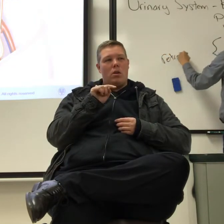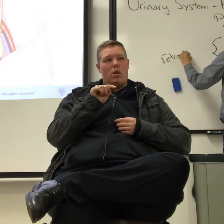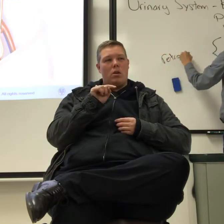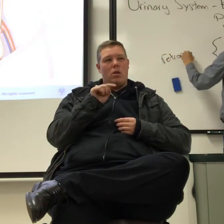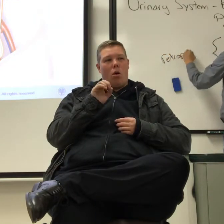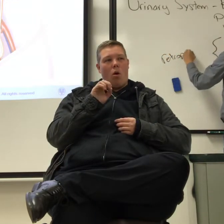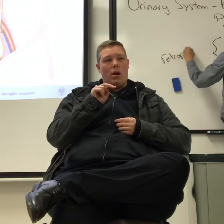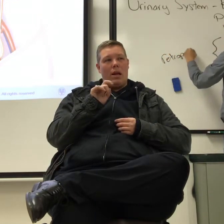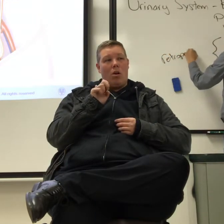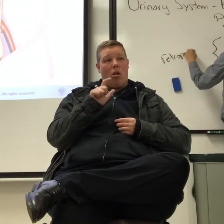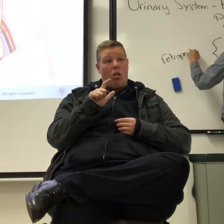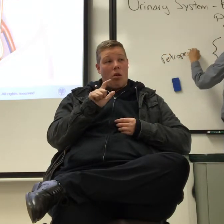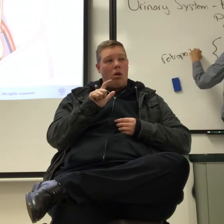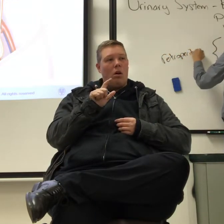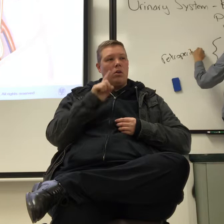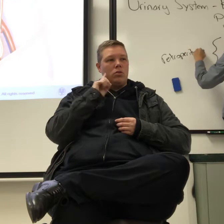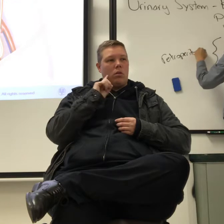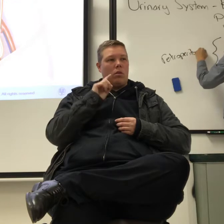Retroperitoneal.